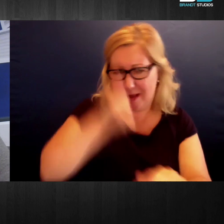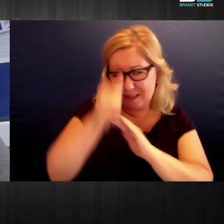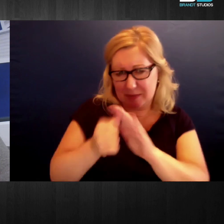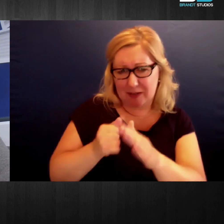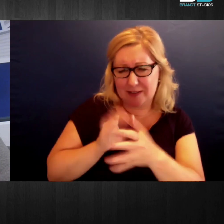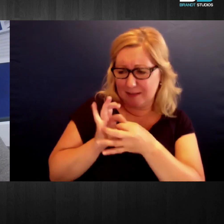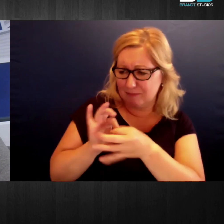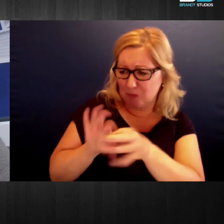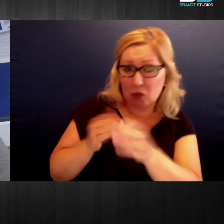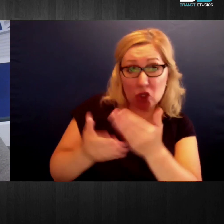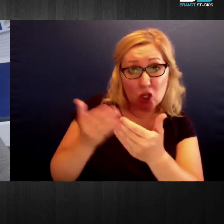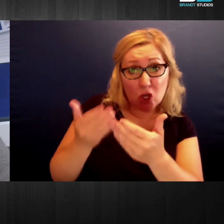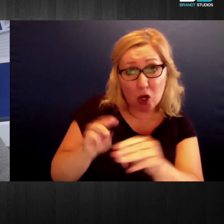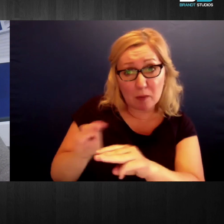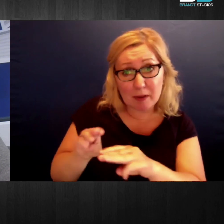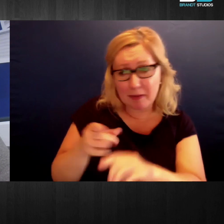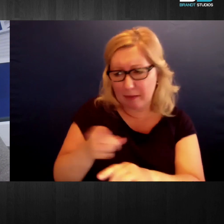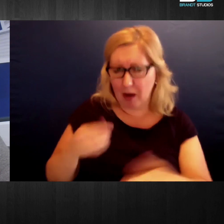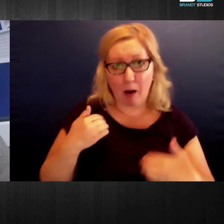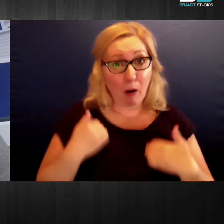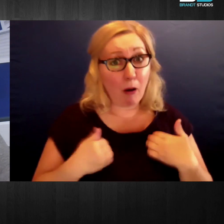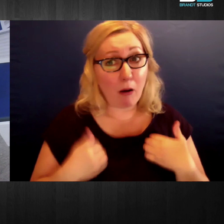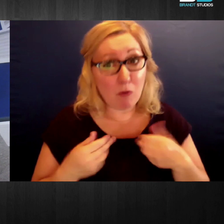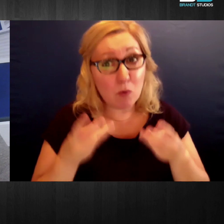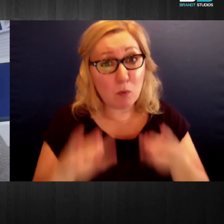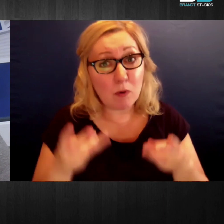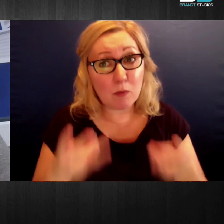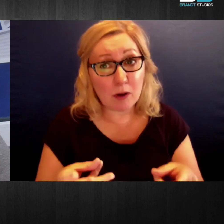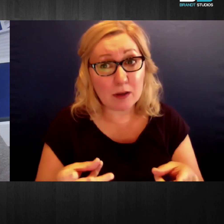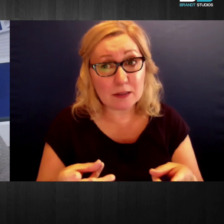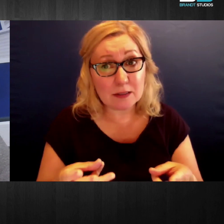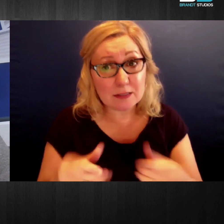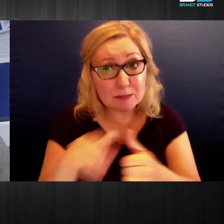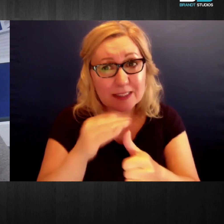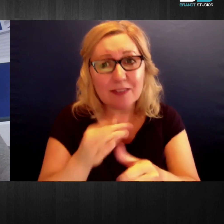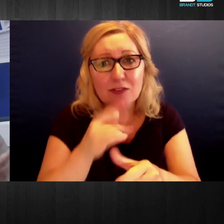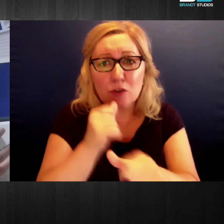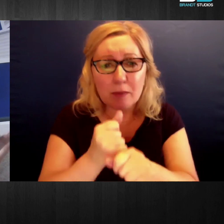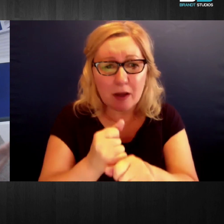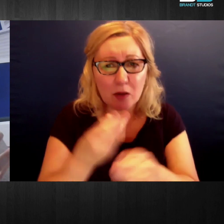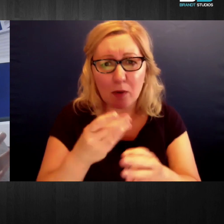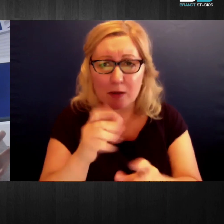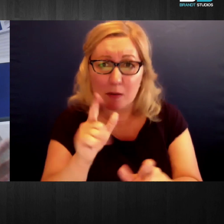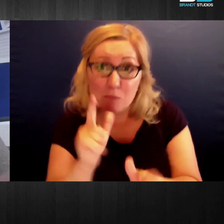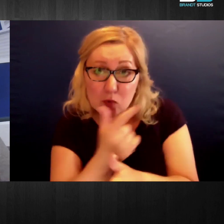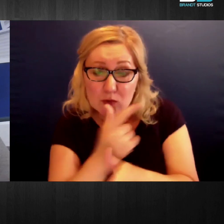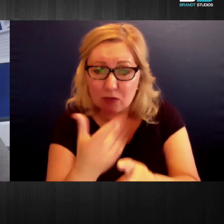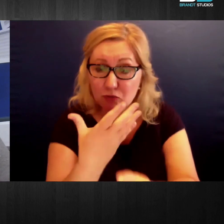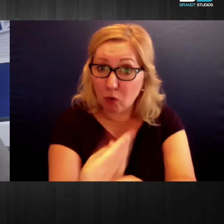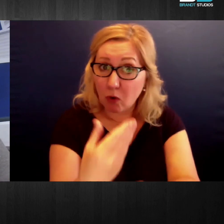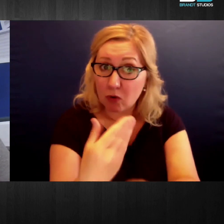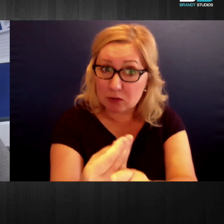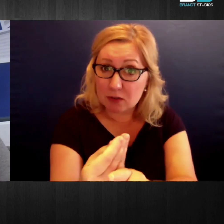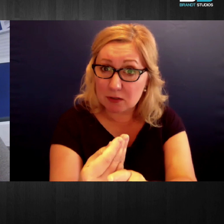recording. But I didn't have any kind of, I had a passion for music. I